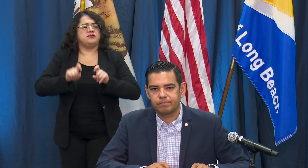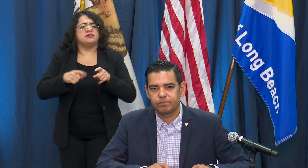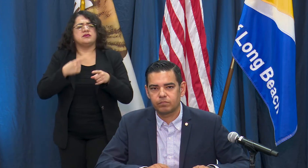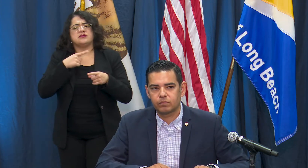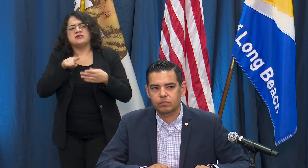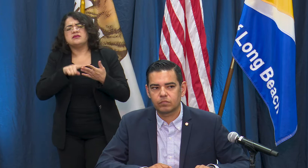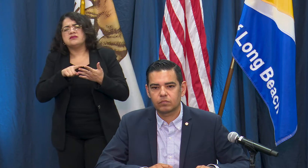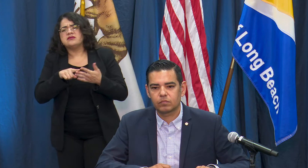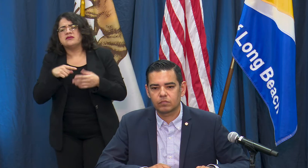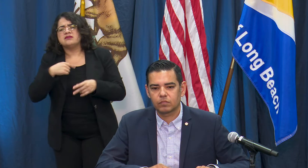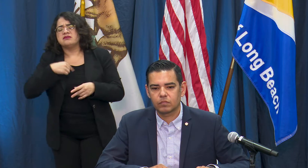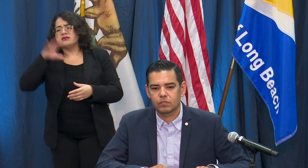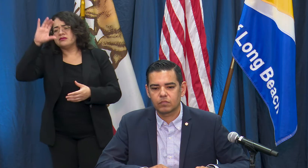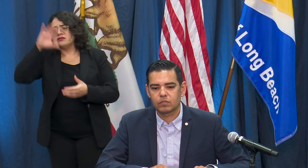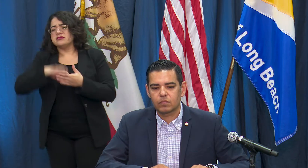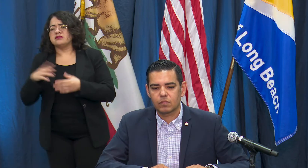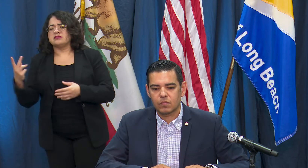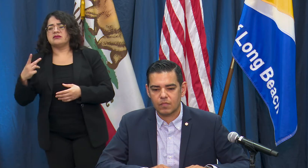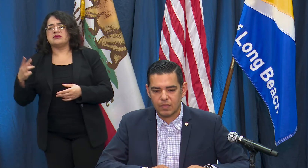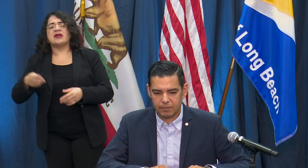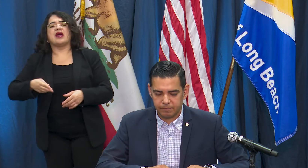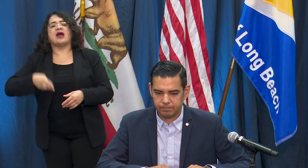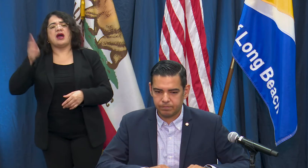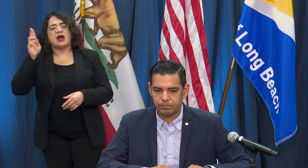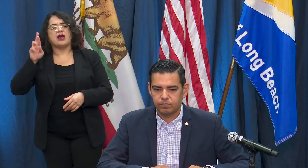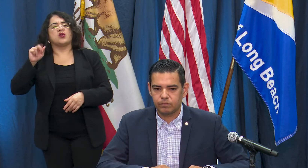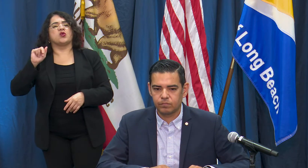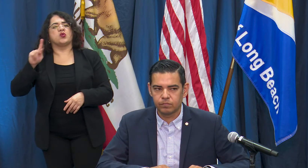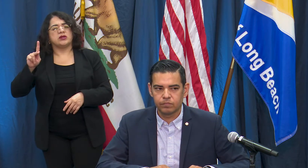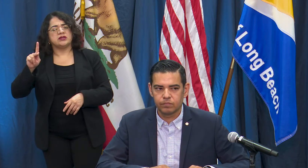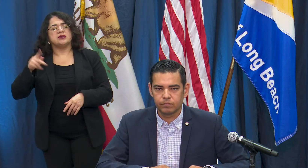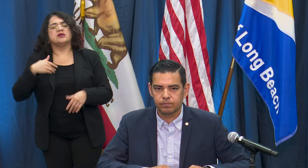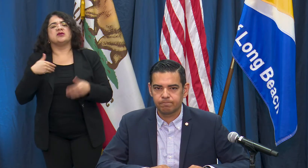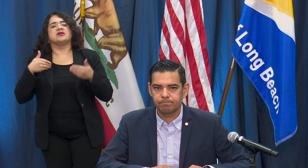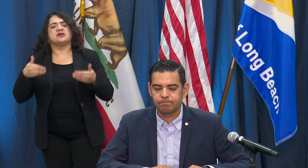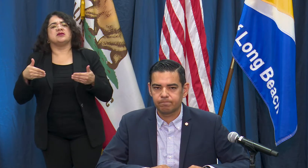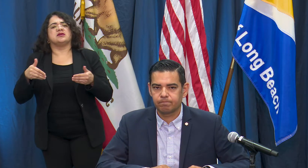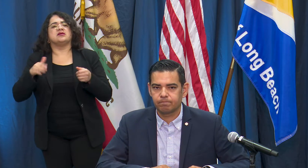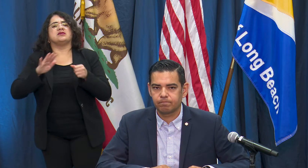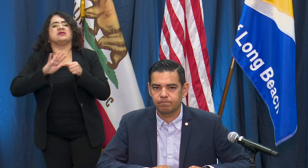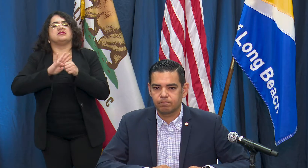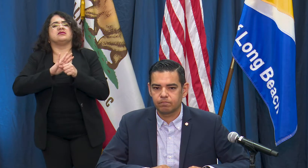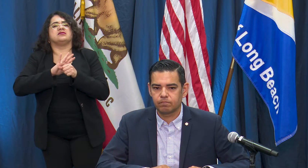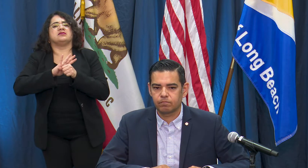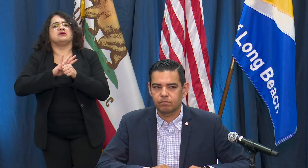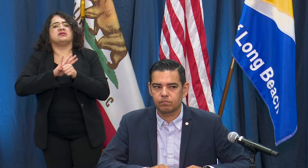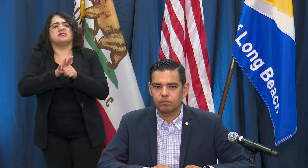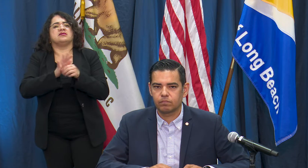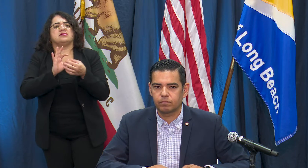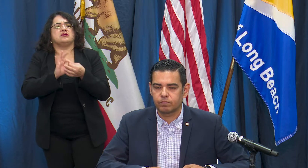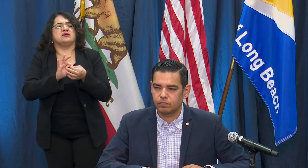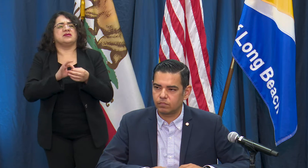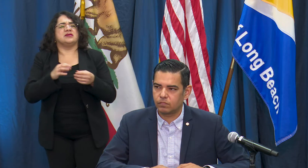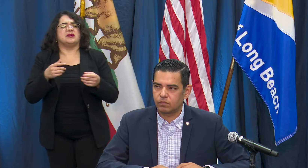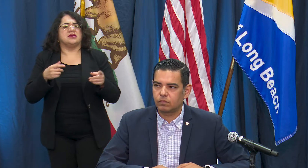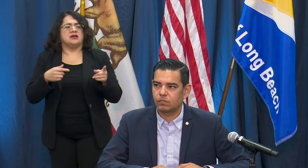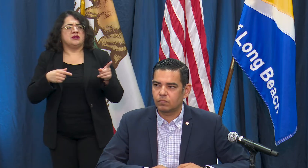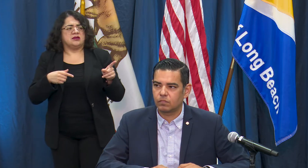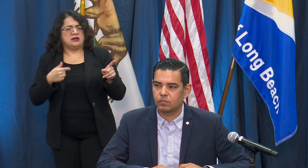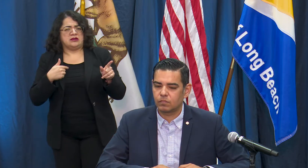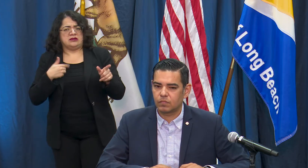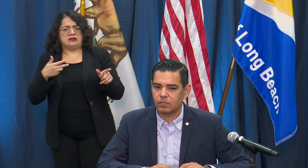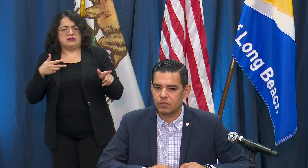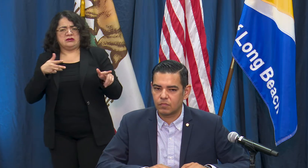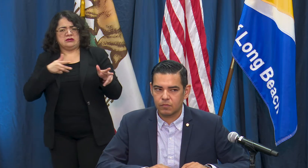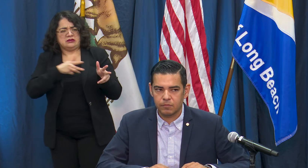here was, the husband and I are both high risk and would like to be tested, but we're concerned about driving into an area where others are also waiting. The